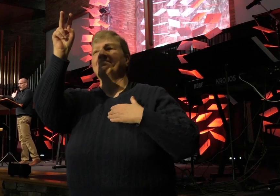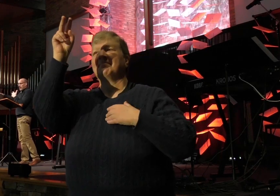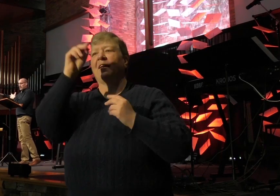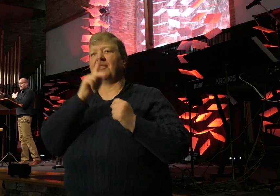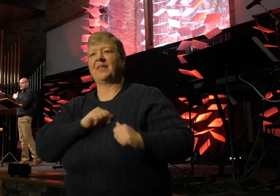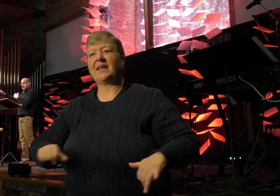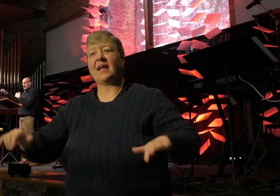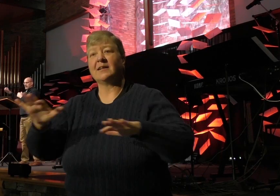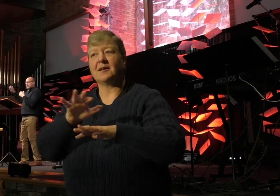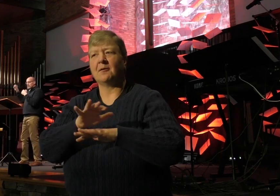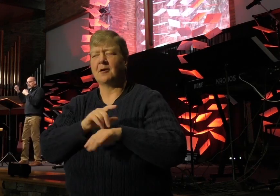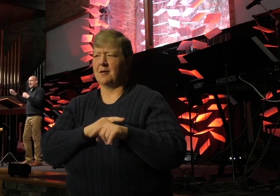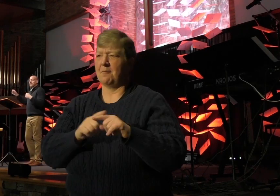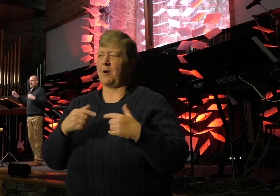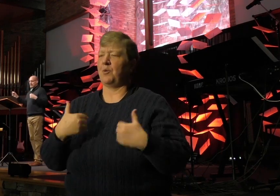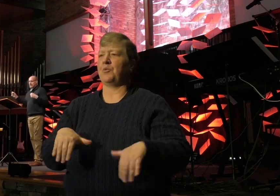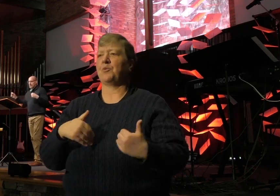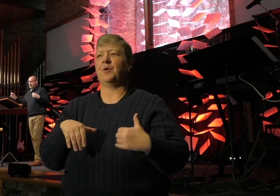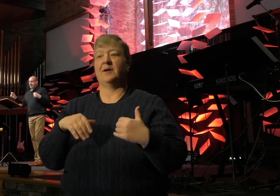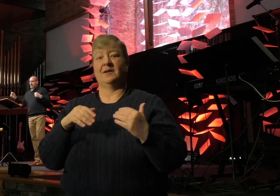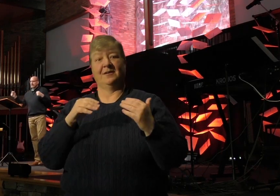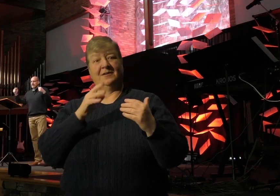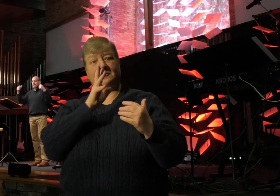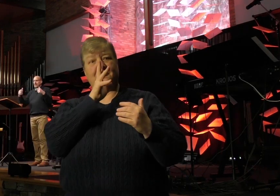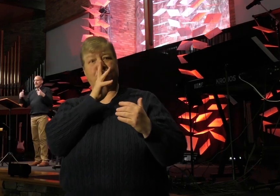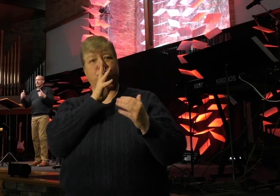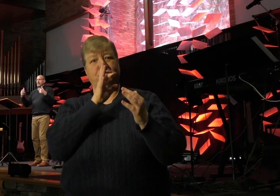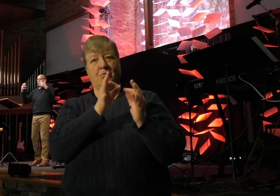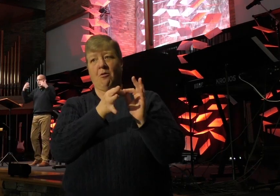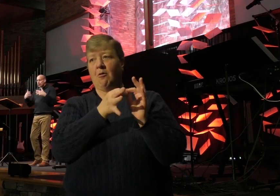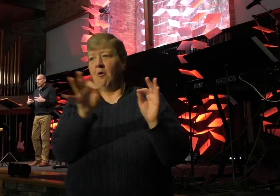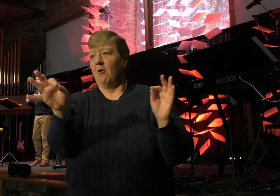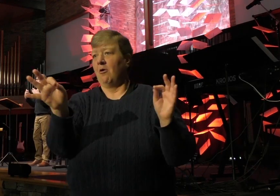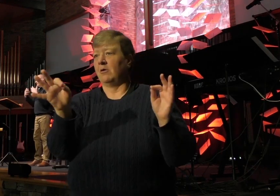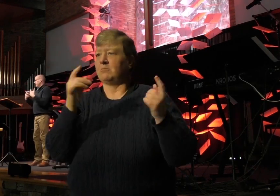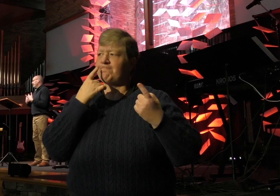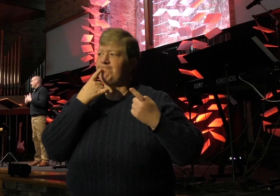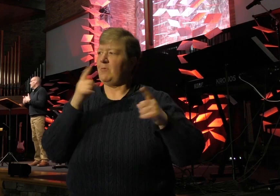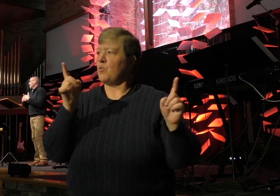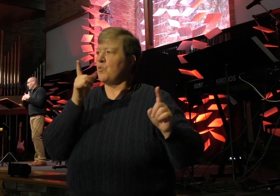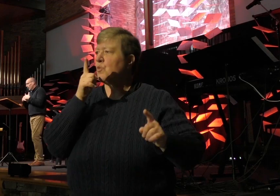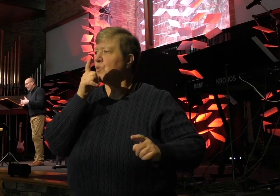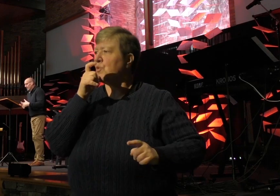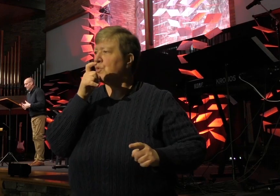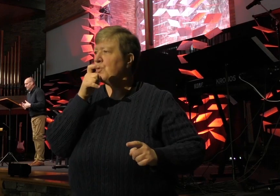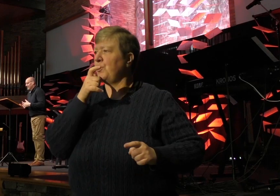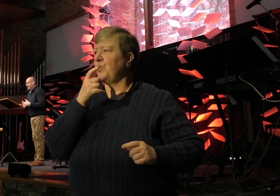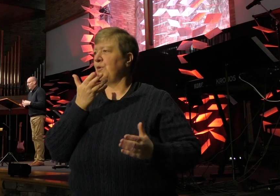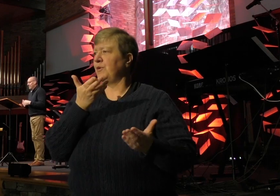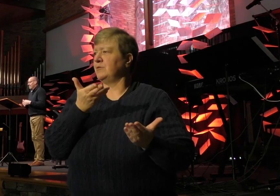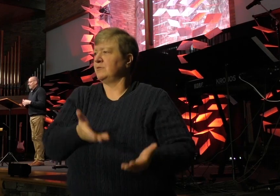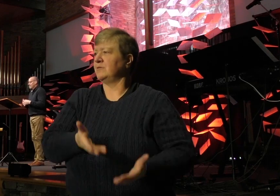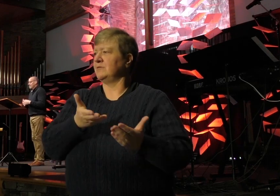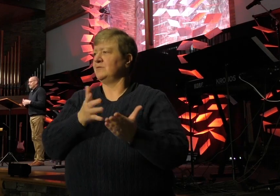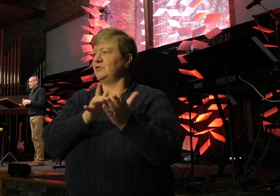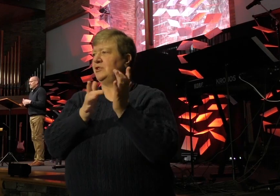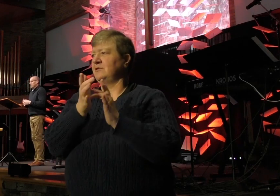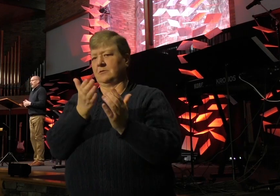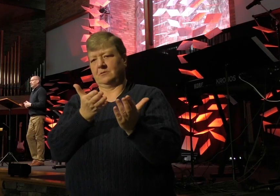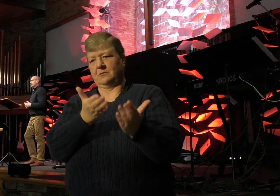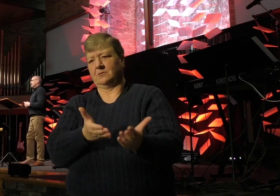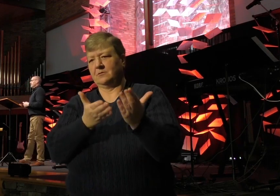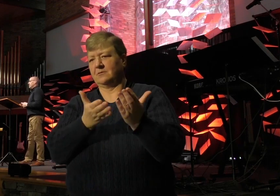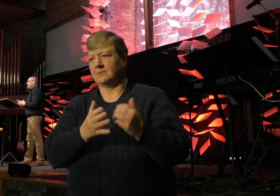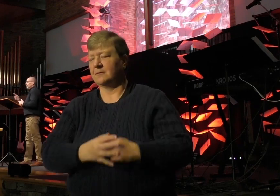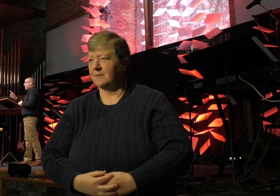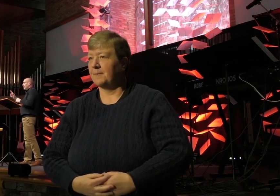equally amazing statements declaring who he was.